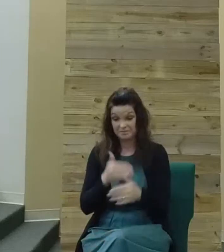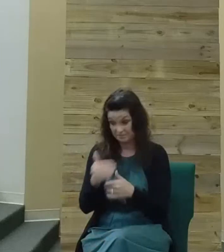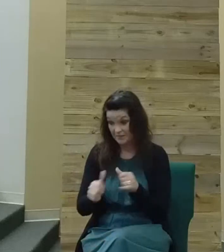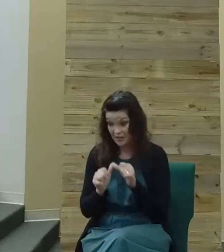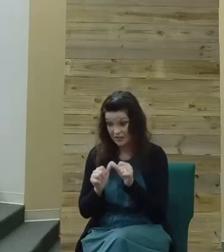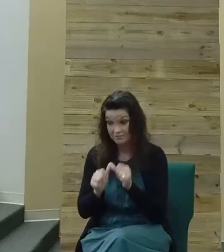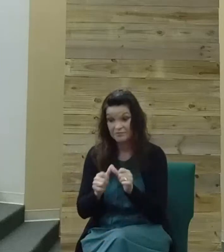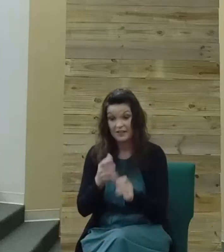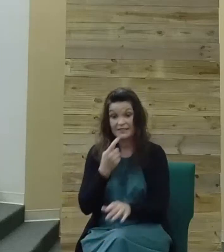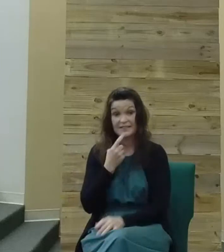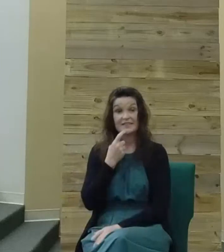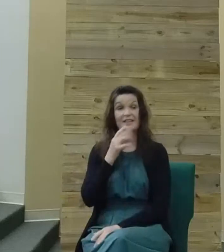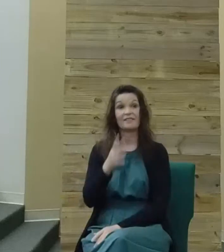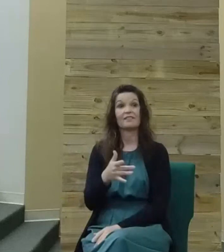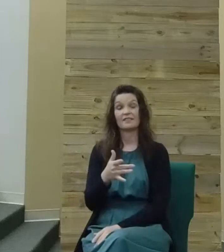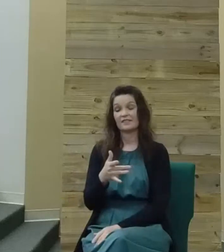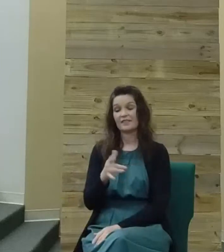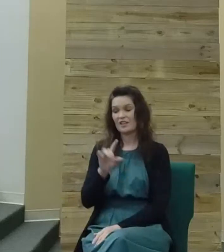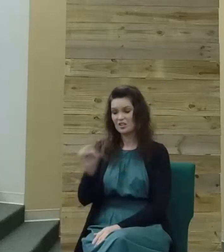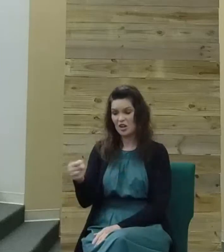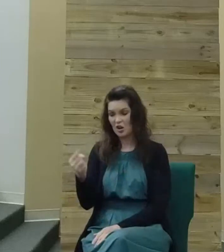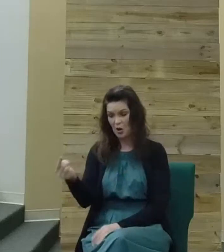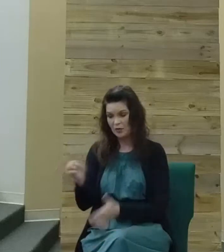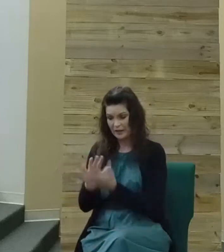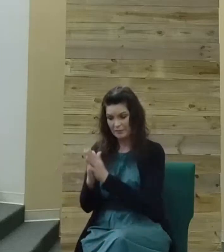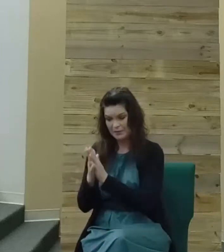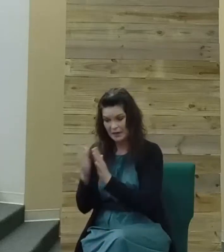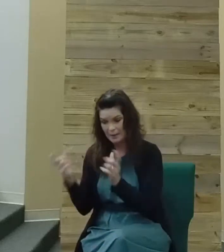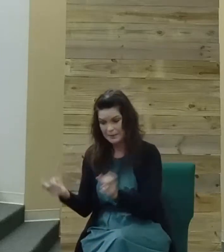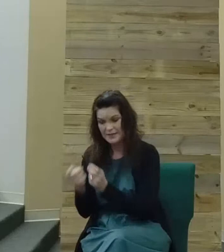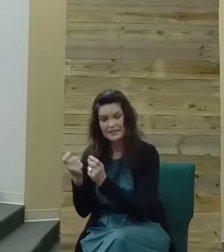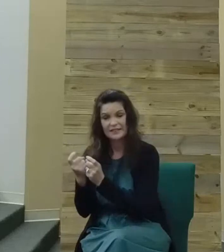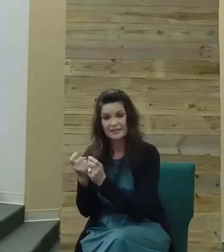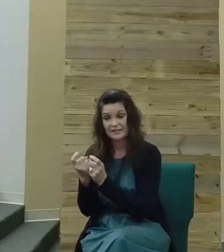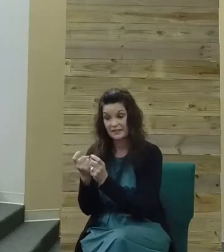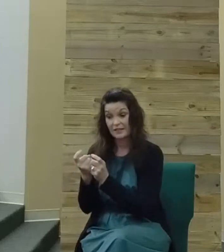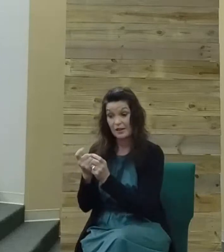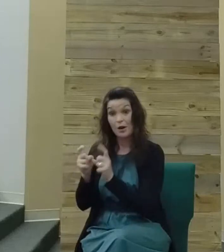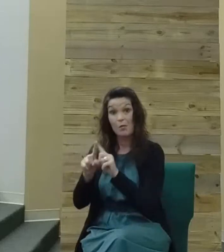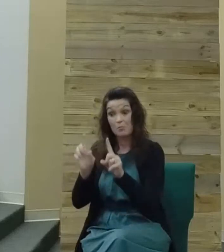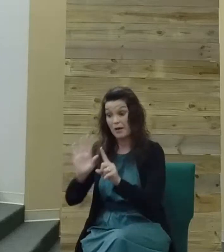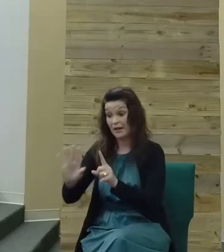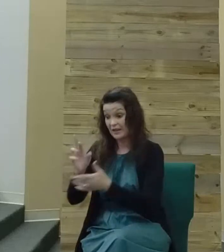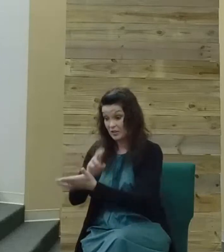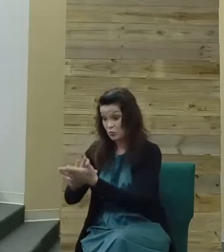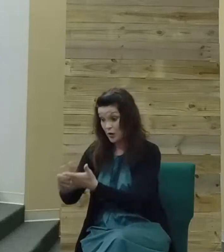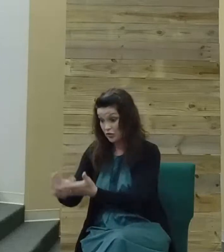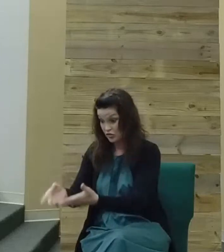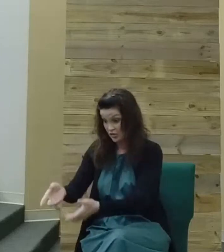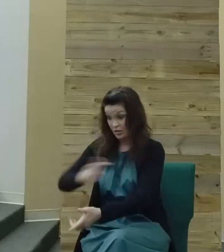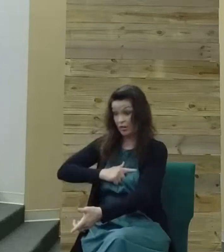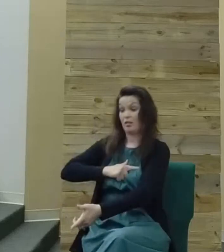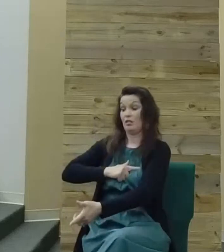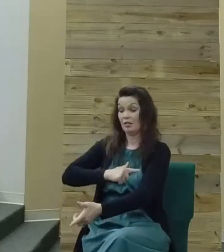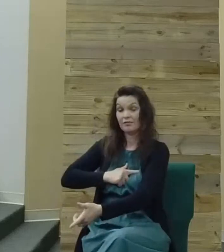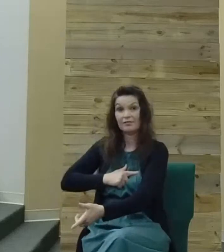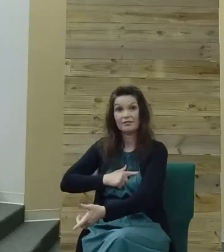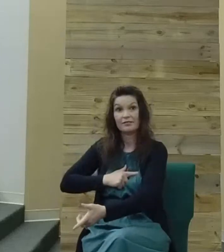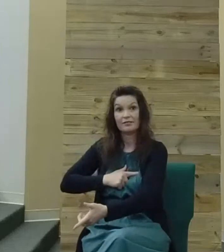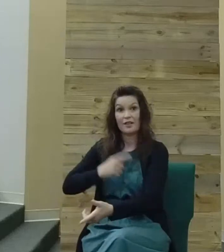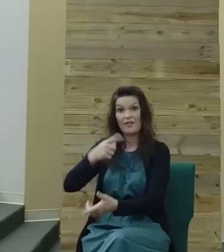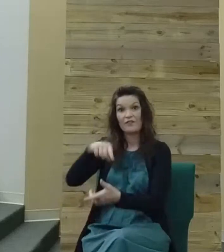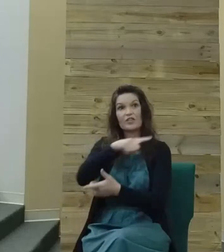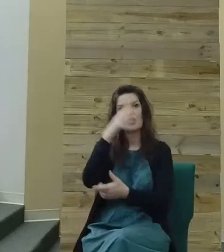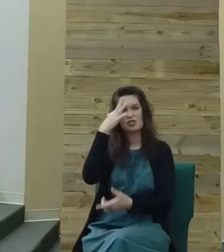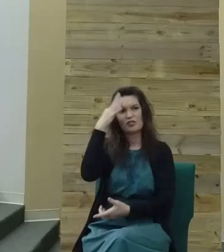He goes on to say that not only did he become sin for you, but that you got his righteousness. For those of you who